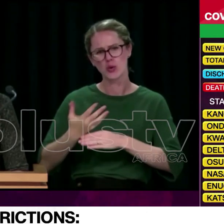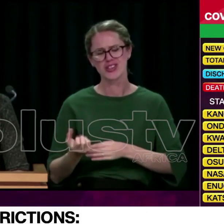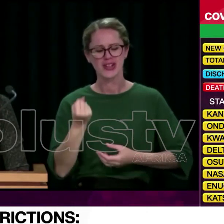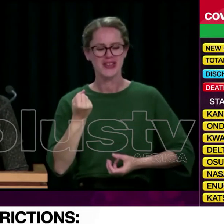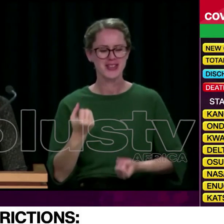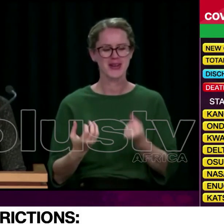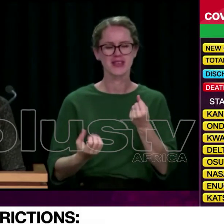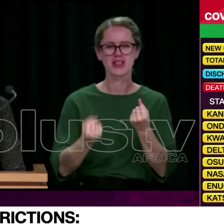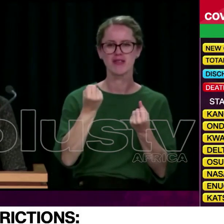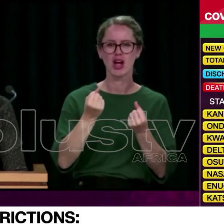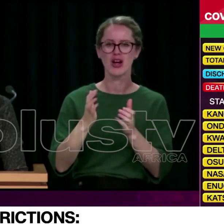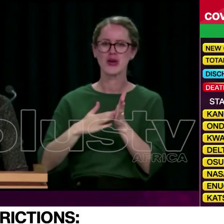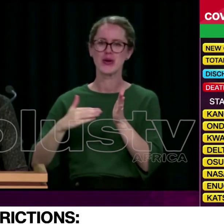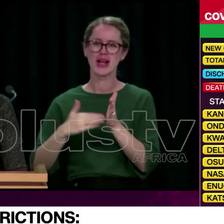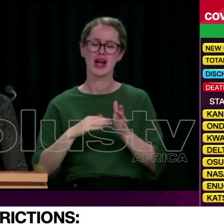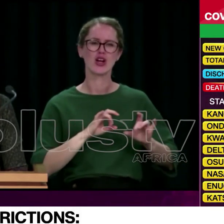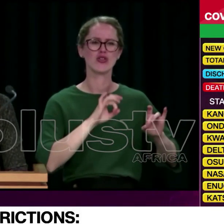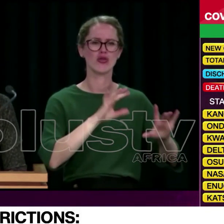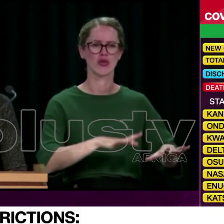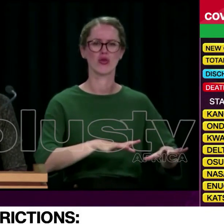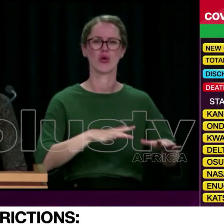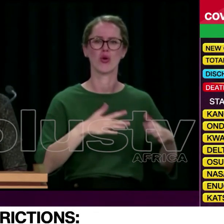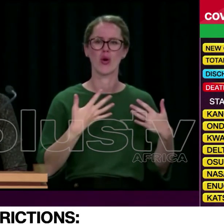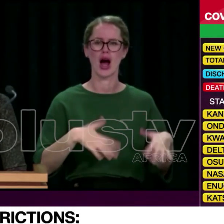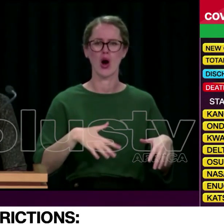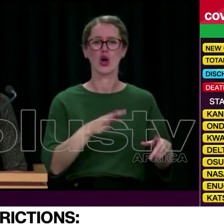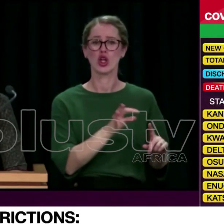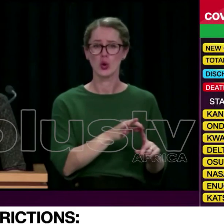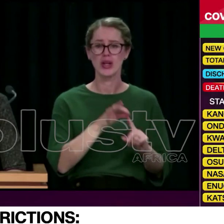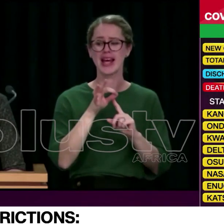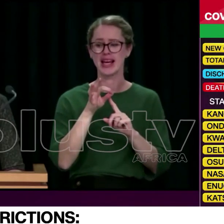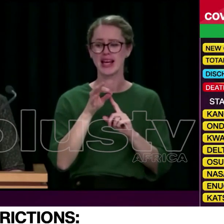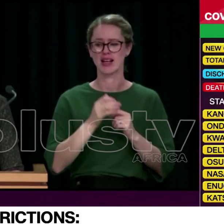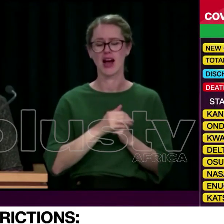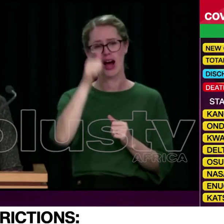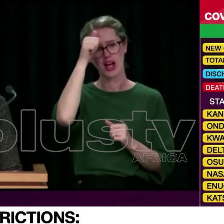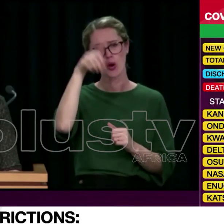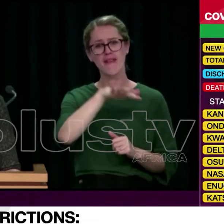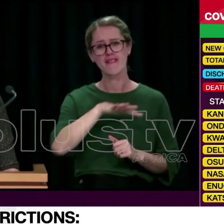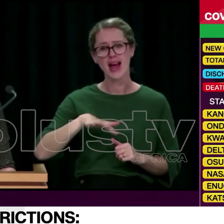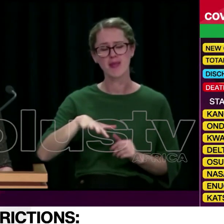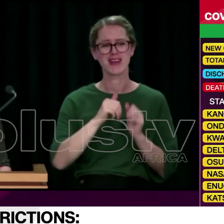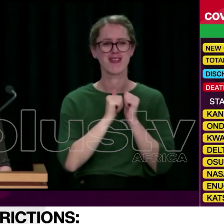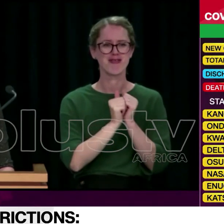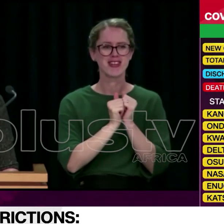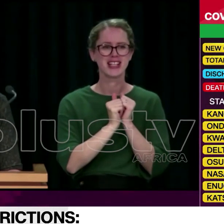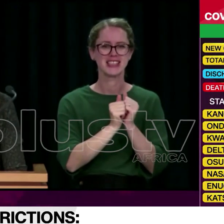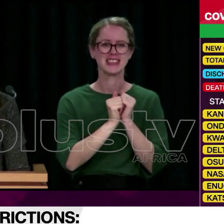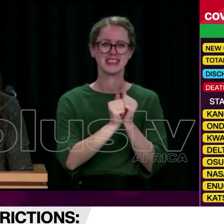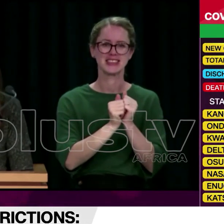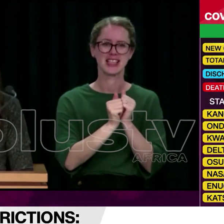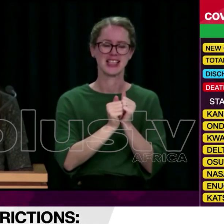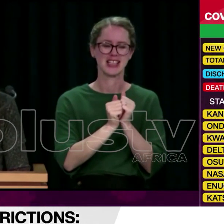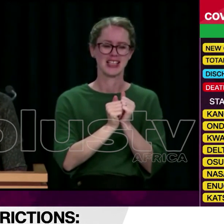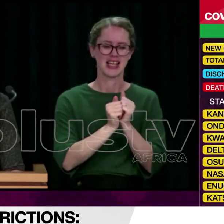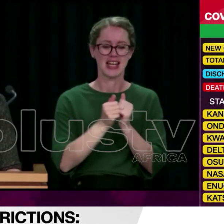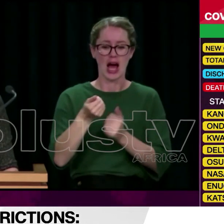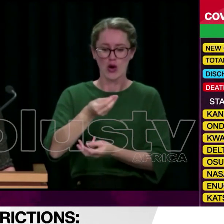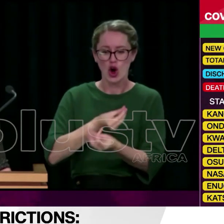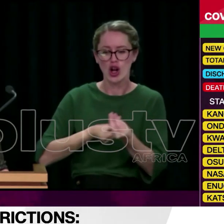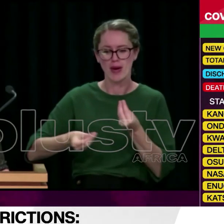that makes New Zealand and Australia relatively unique. I know families, friends, and significant parts of our